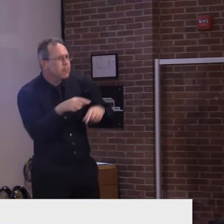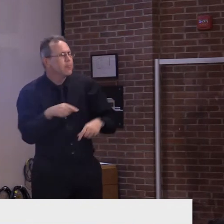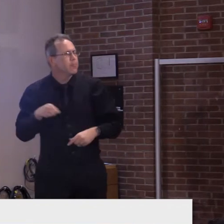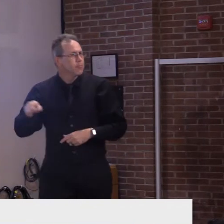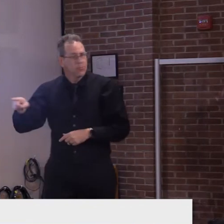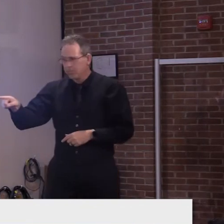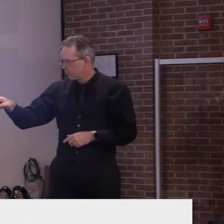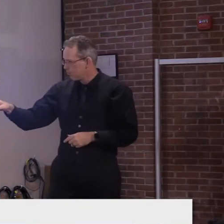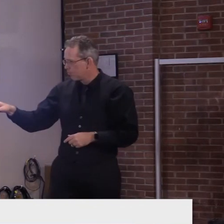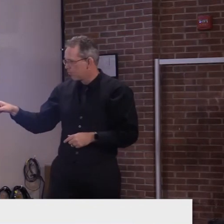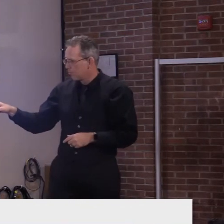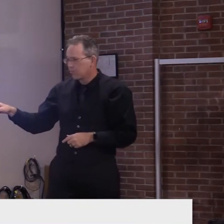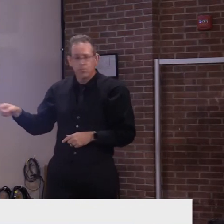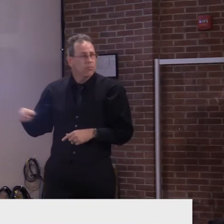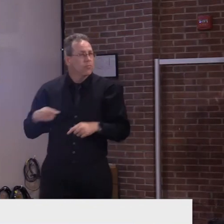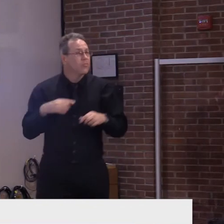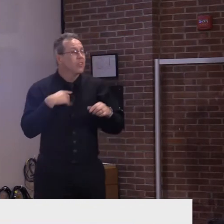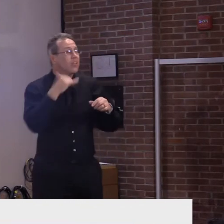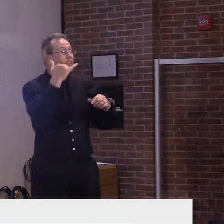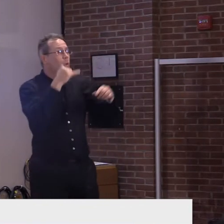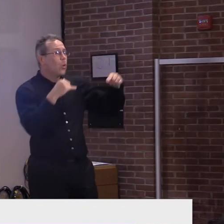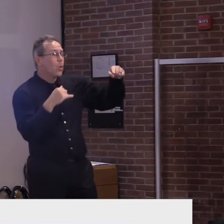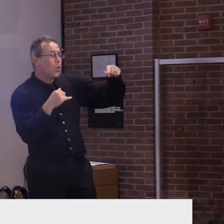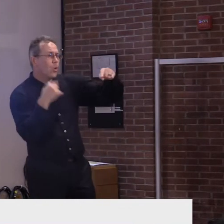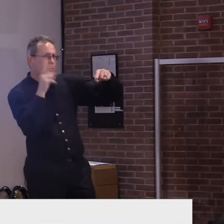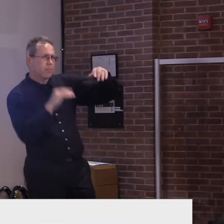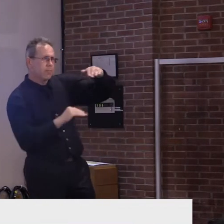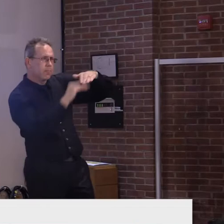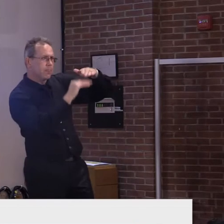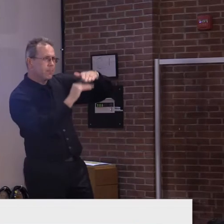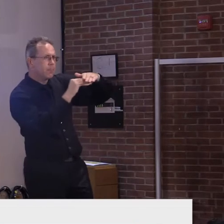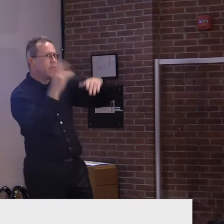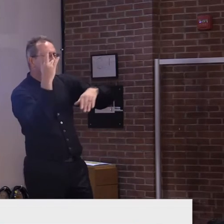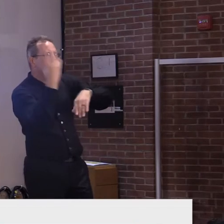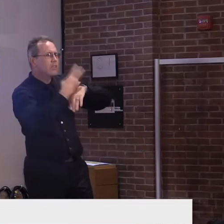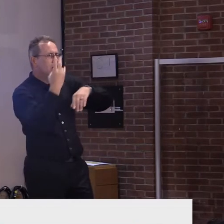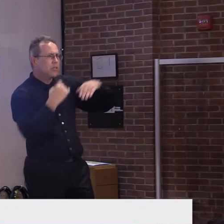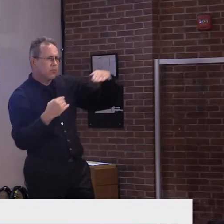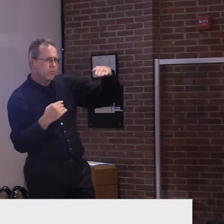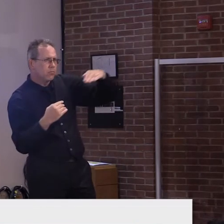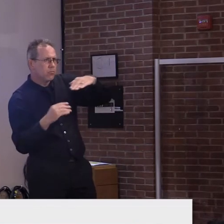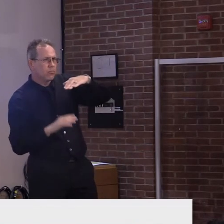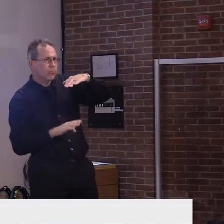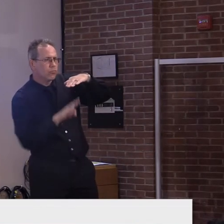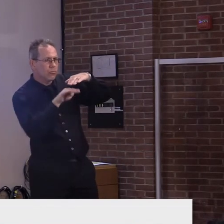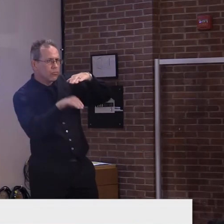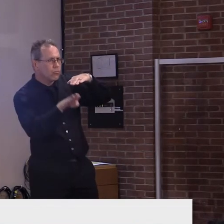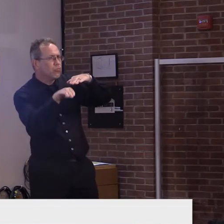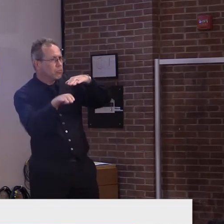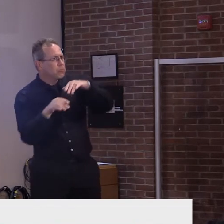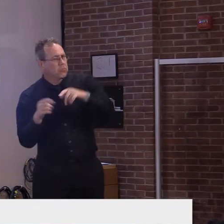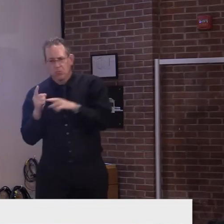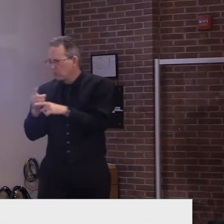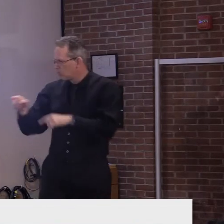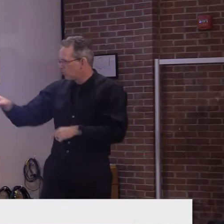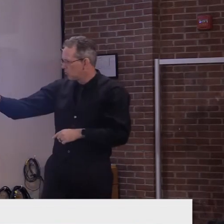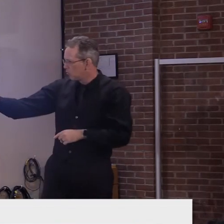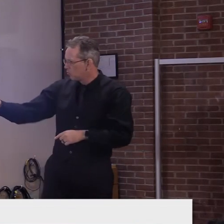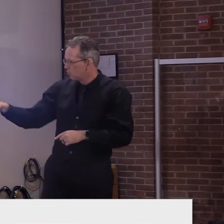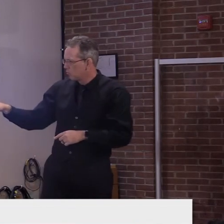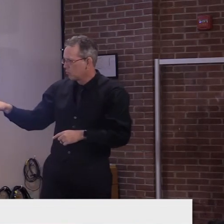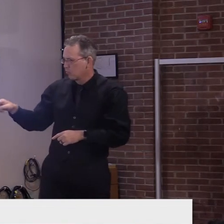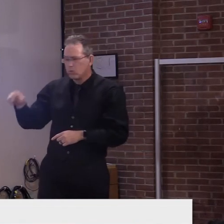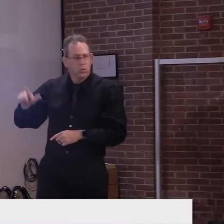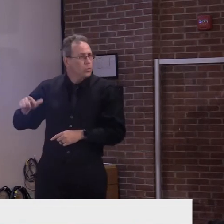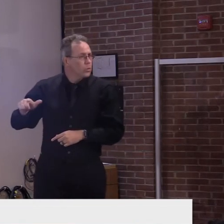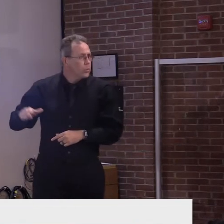rates, looking at them on a 7-day average, day over day, in terms of the change. And from July 10th through today, although there